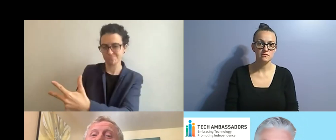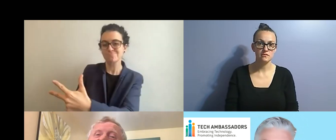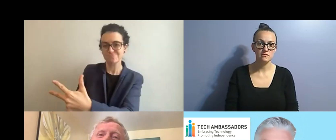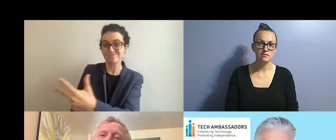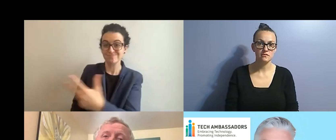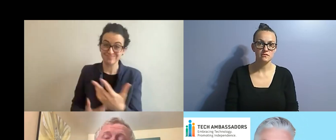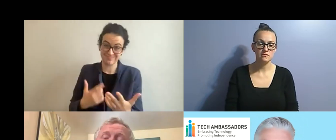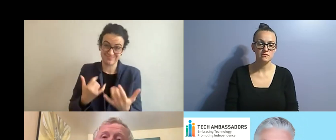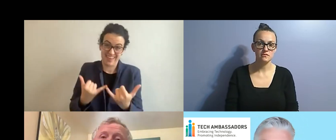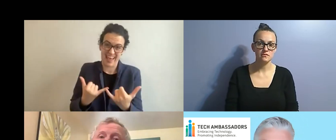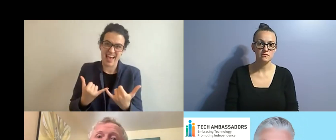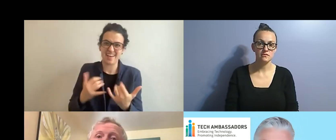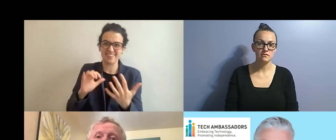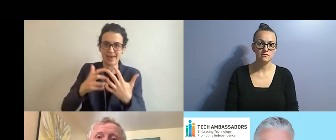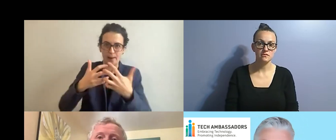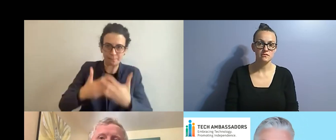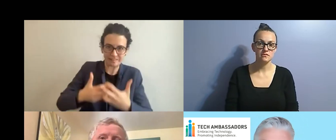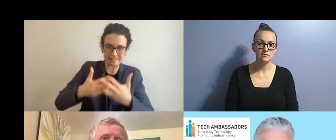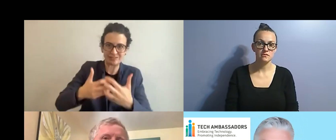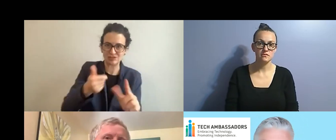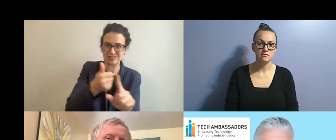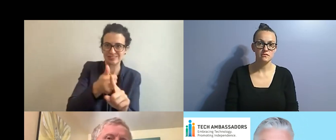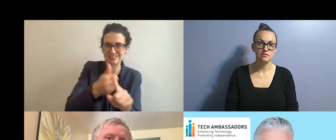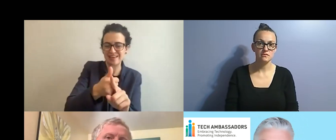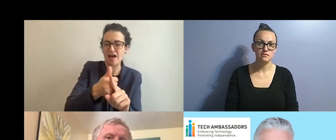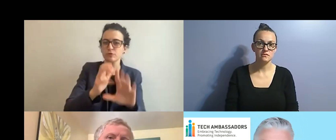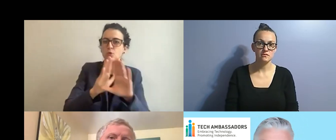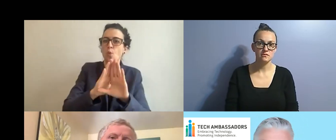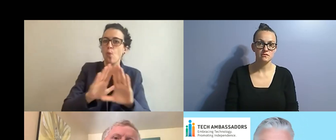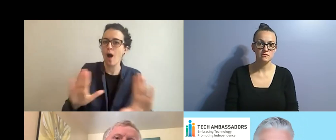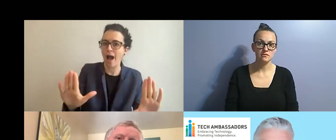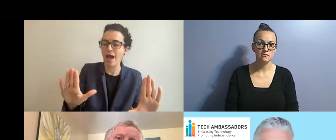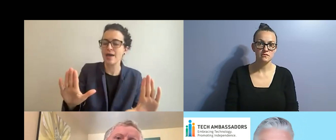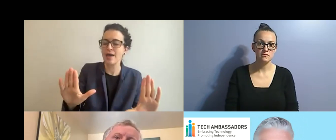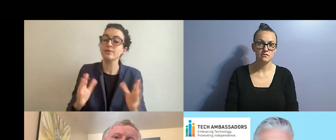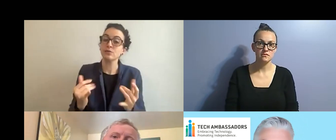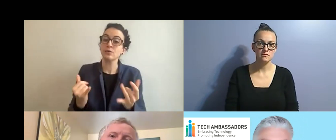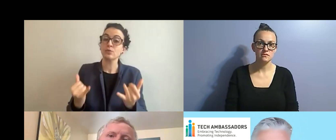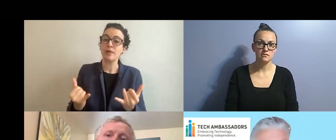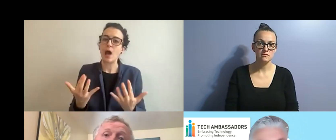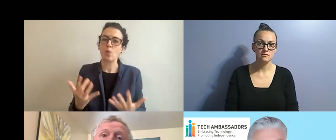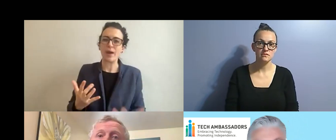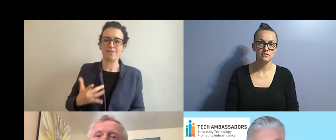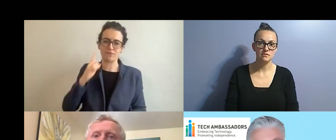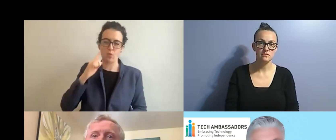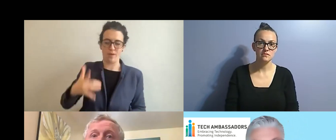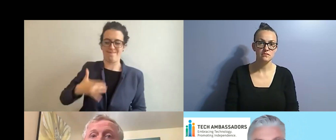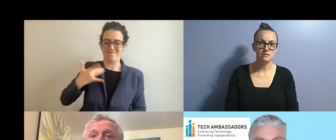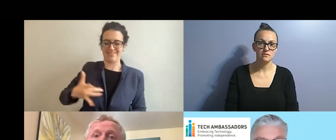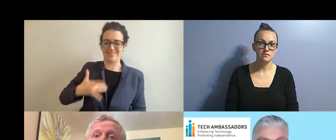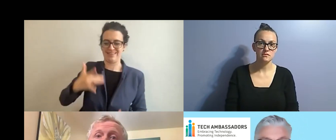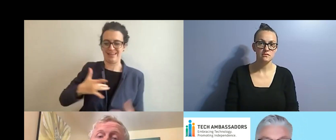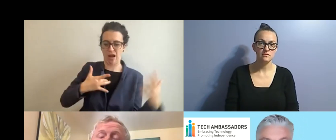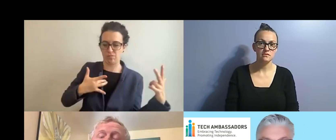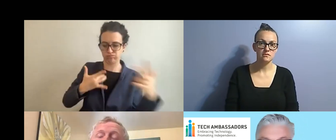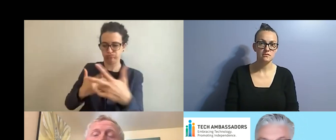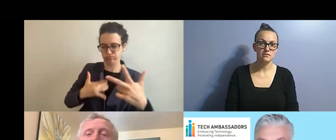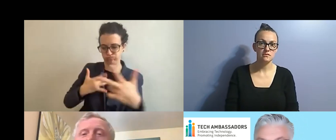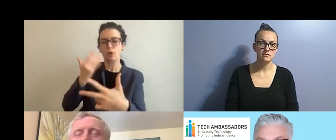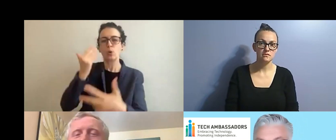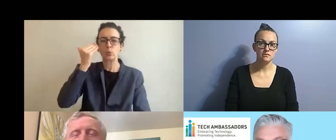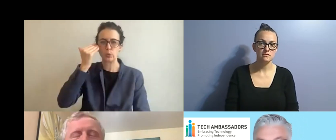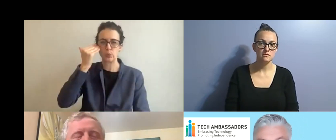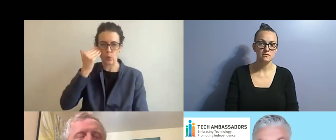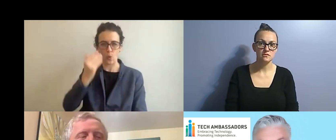So the wind is the way that a lot of people have to really rely on that too.